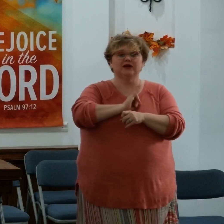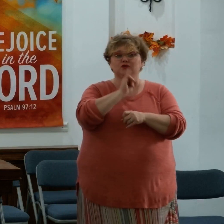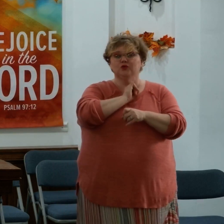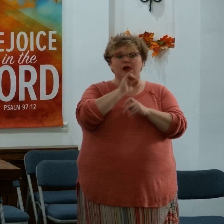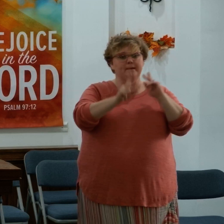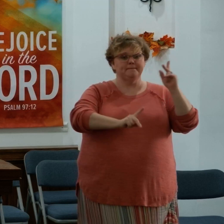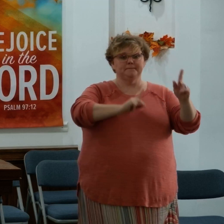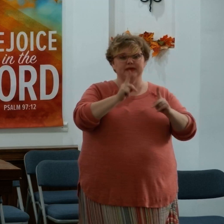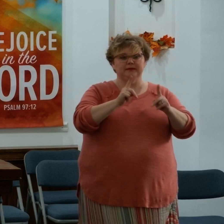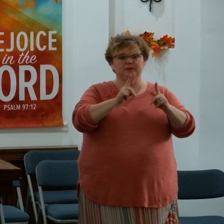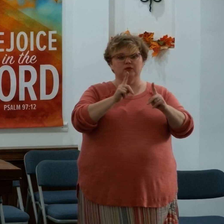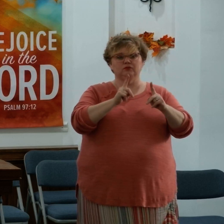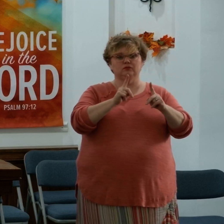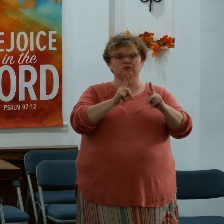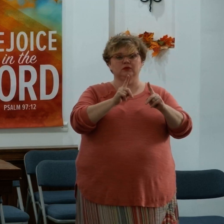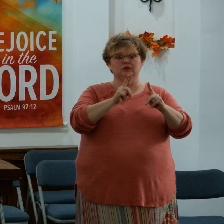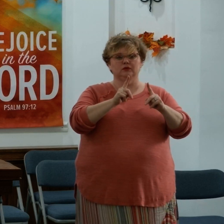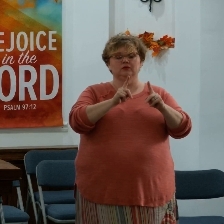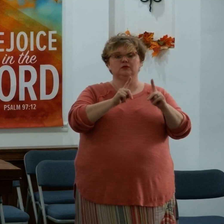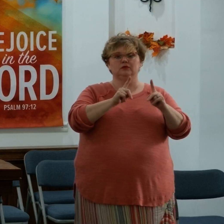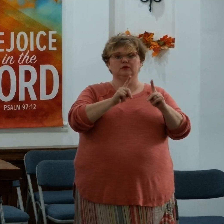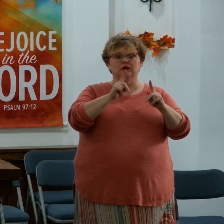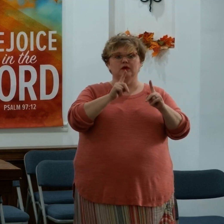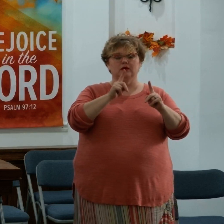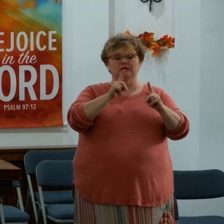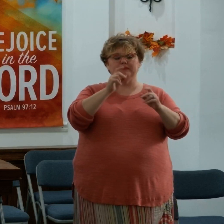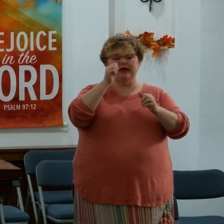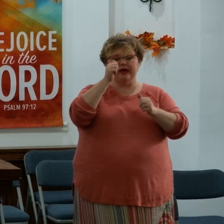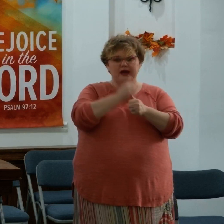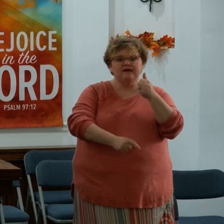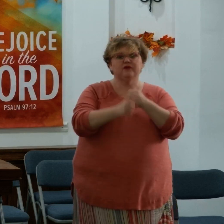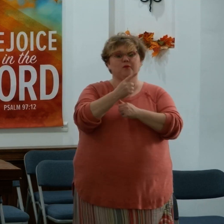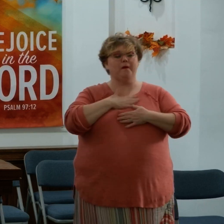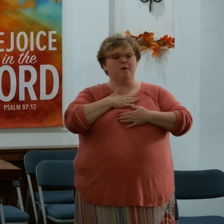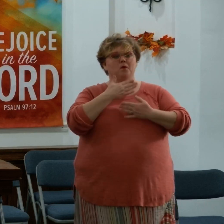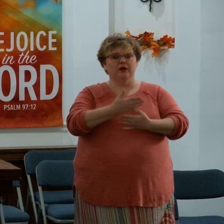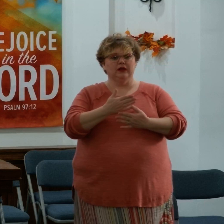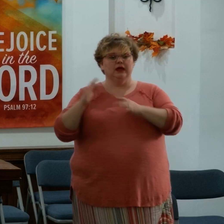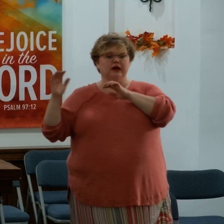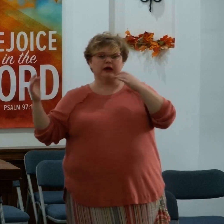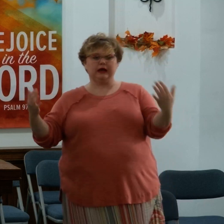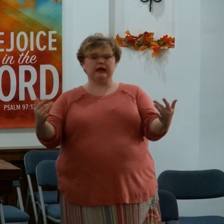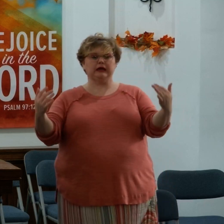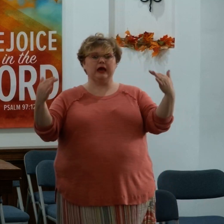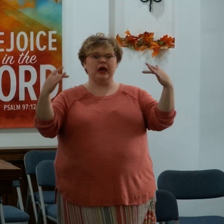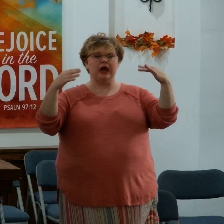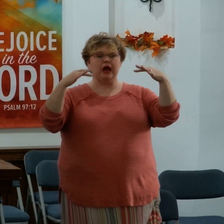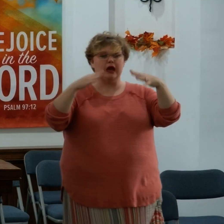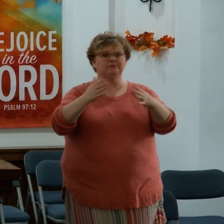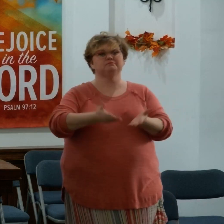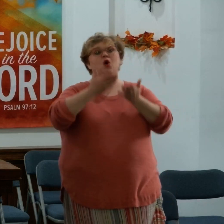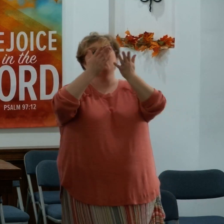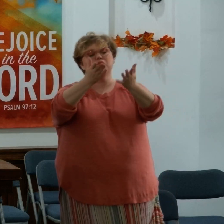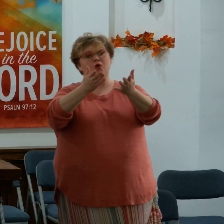and everyone who was willing and whose heart moved him came and brought an offering to the